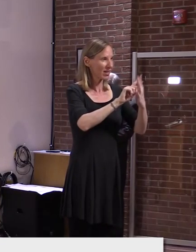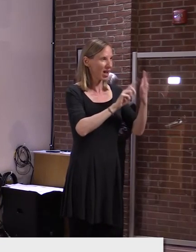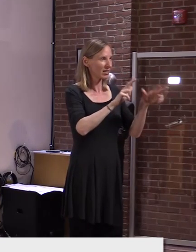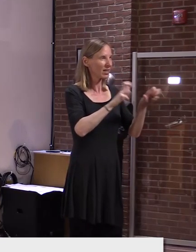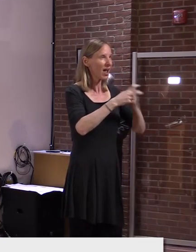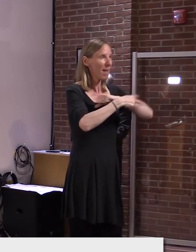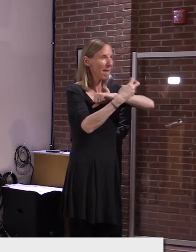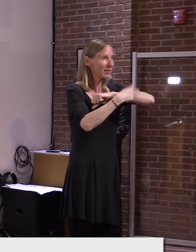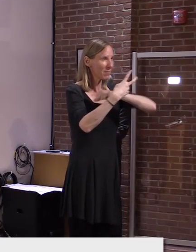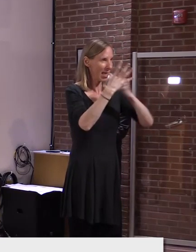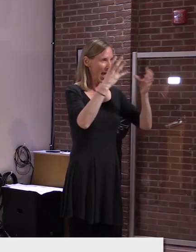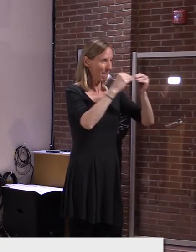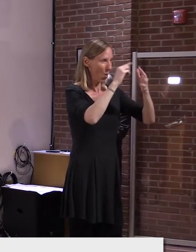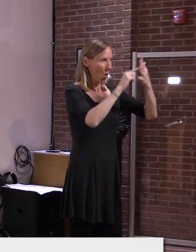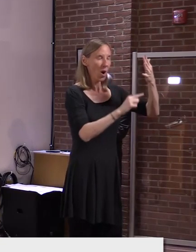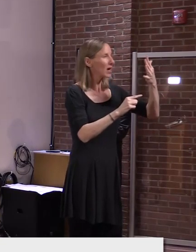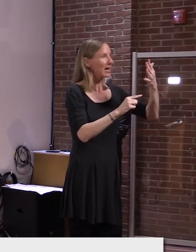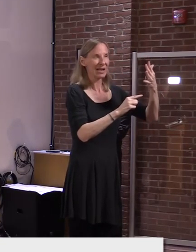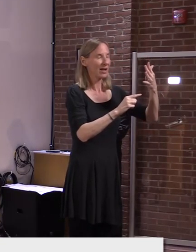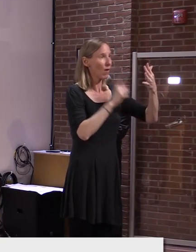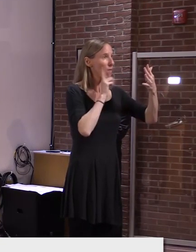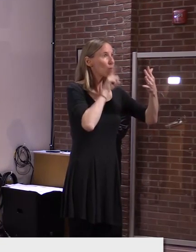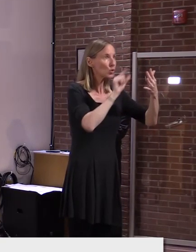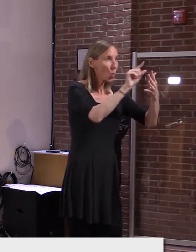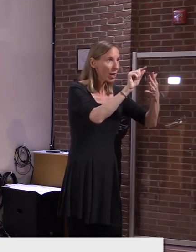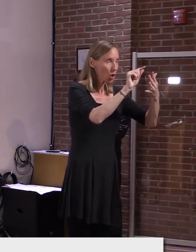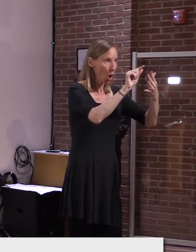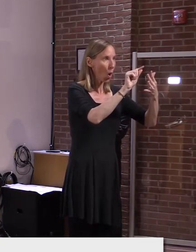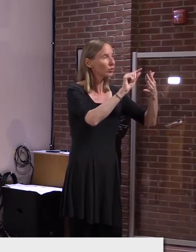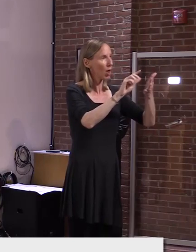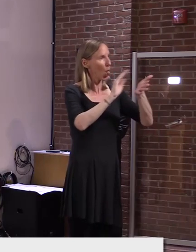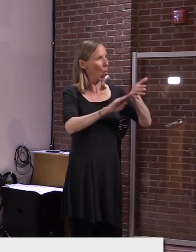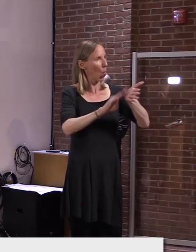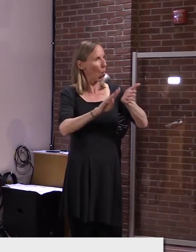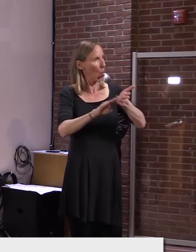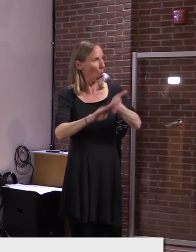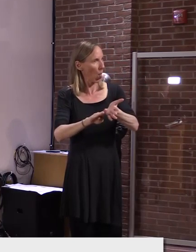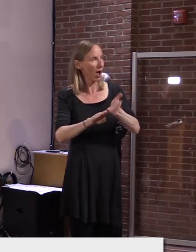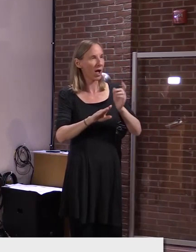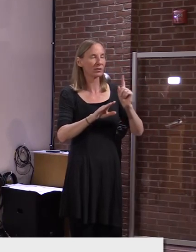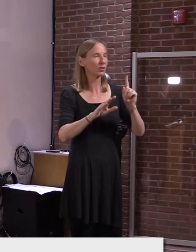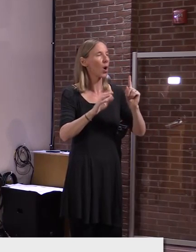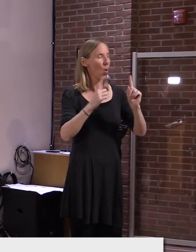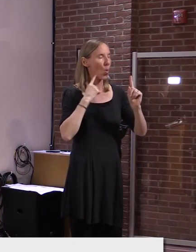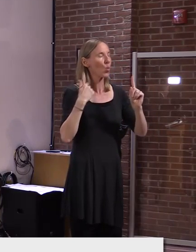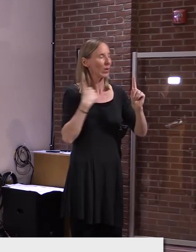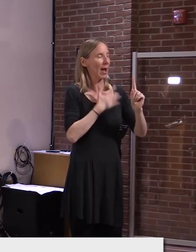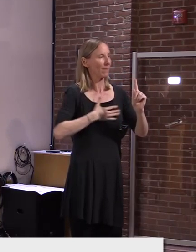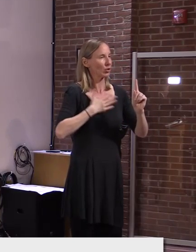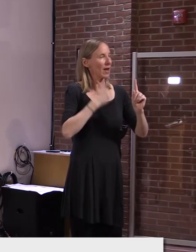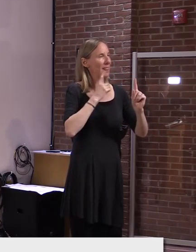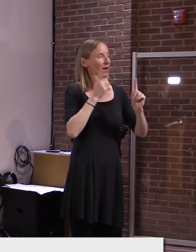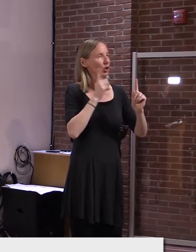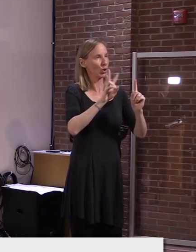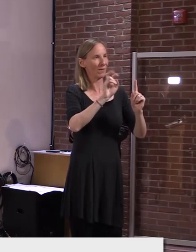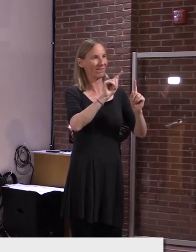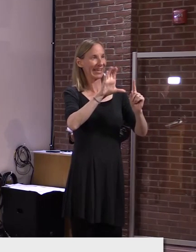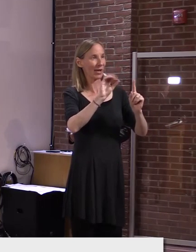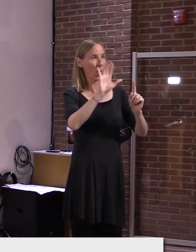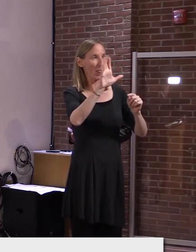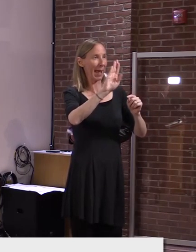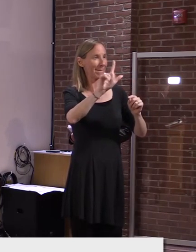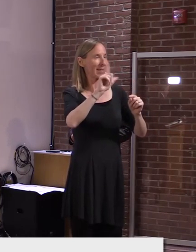is very clear and thoughtful as to why the bill needs more consideration and that bigger societal issues have to be addressed here in Vermont. Thank you. We appreciate